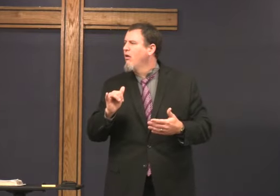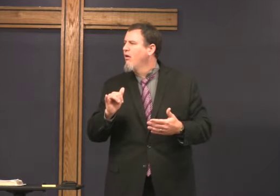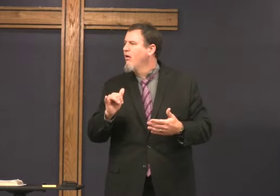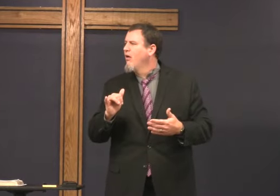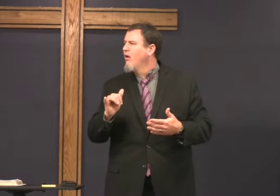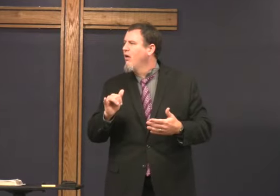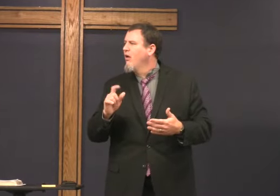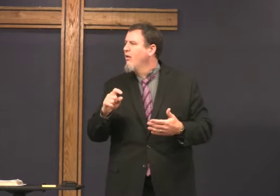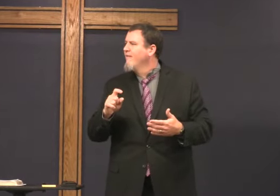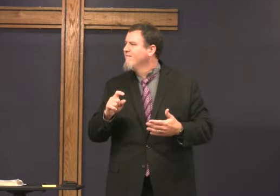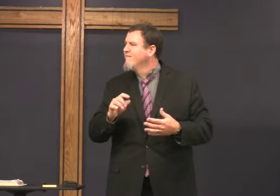everything.